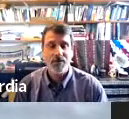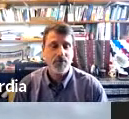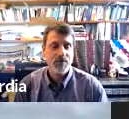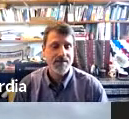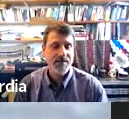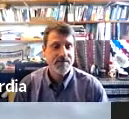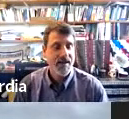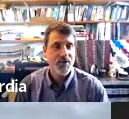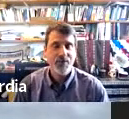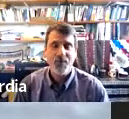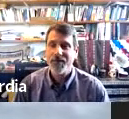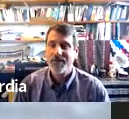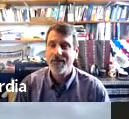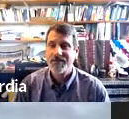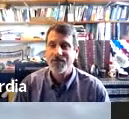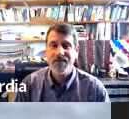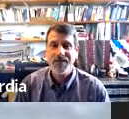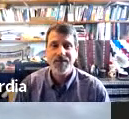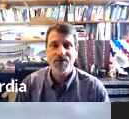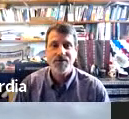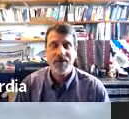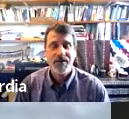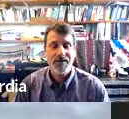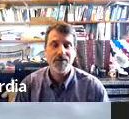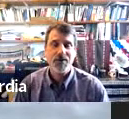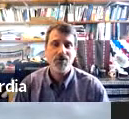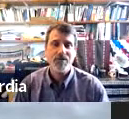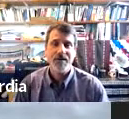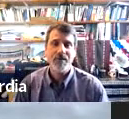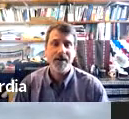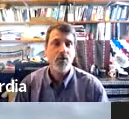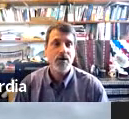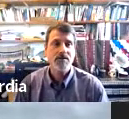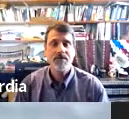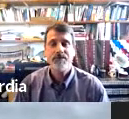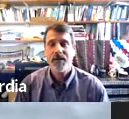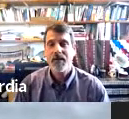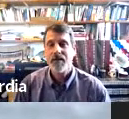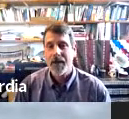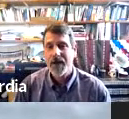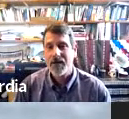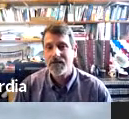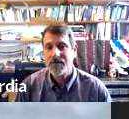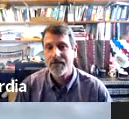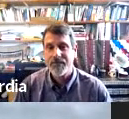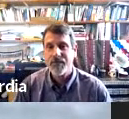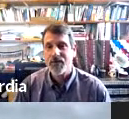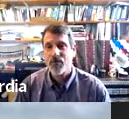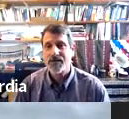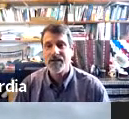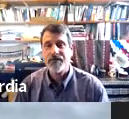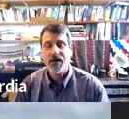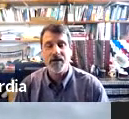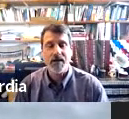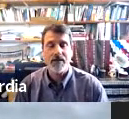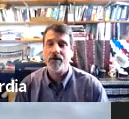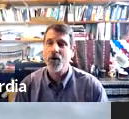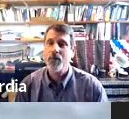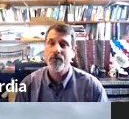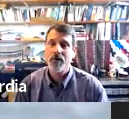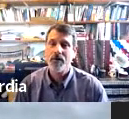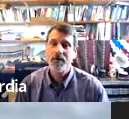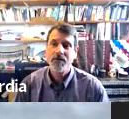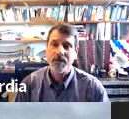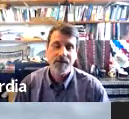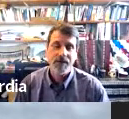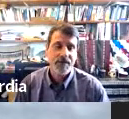outdoors, although less now as they're teenagers, and indulge me in my quirks. My parents have given me the greatest gift I could ever have